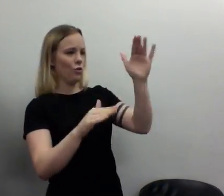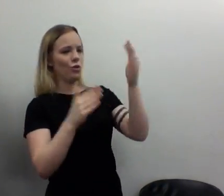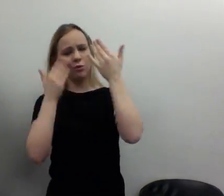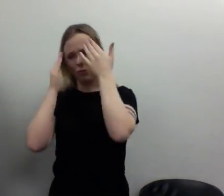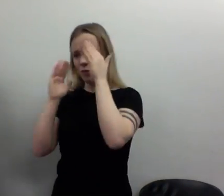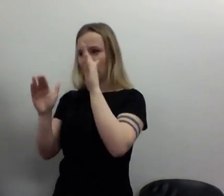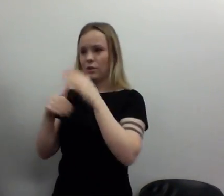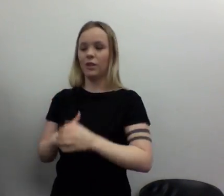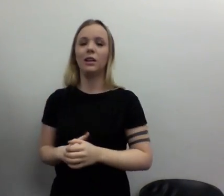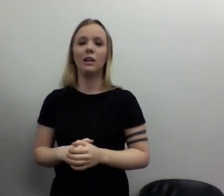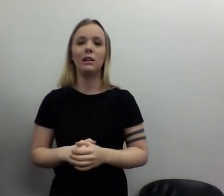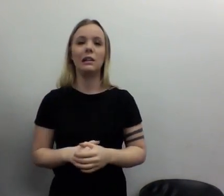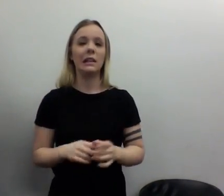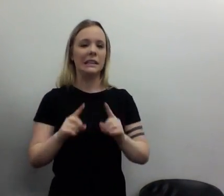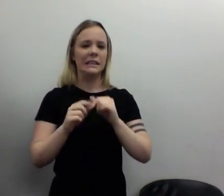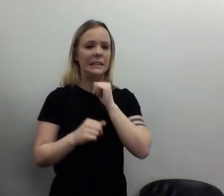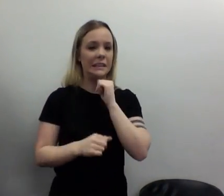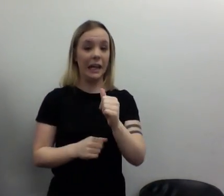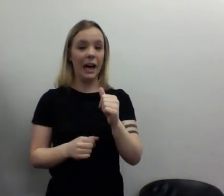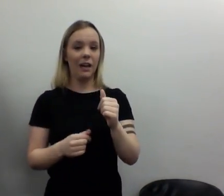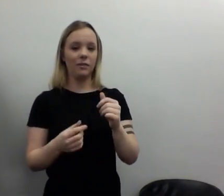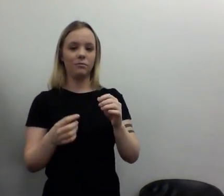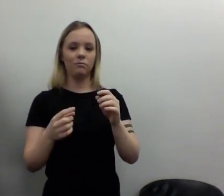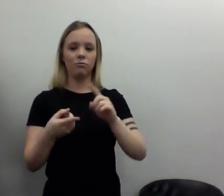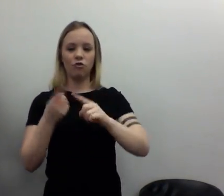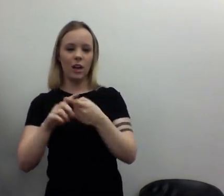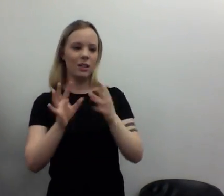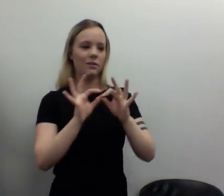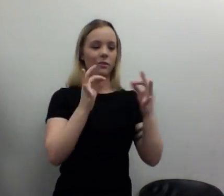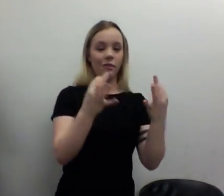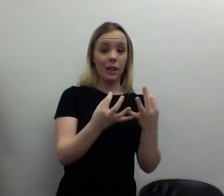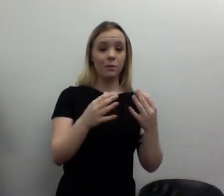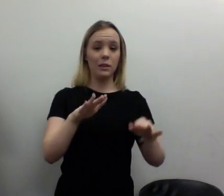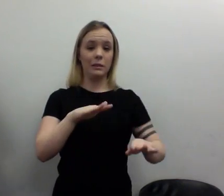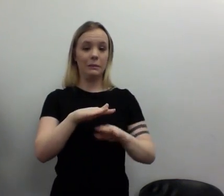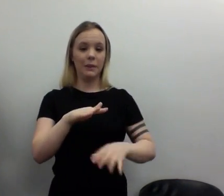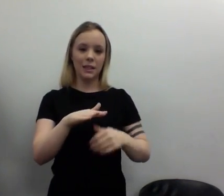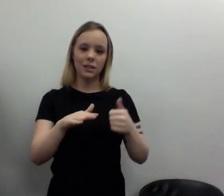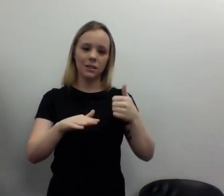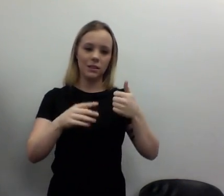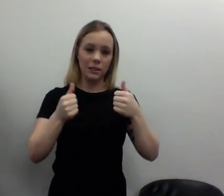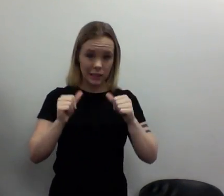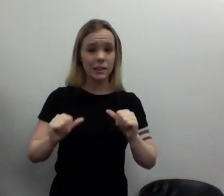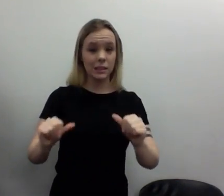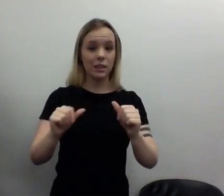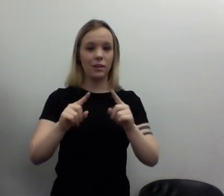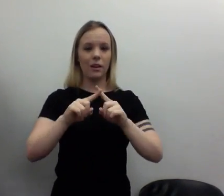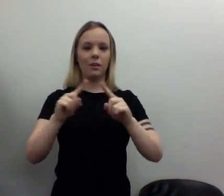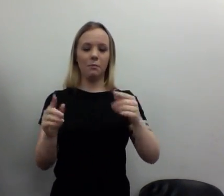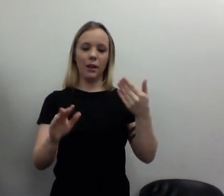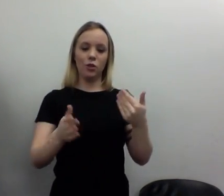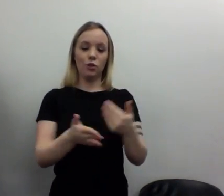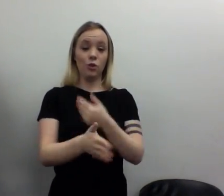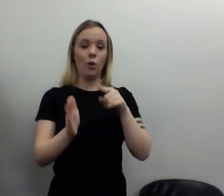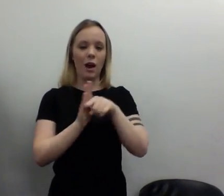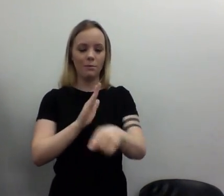So the base is still there, but these new homicides are building on top of it. That base is where we've always like kills like.